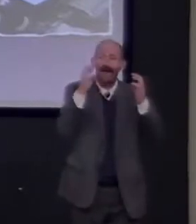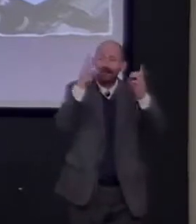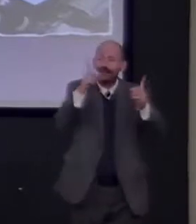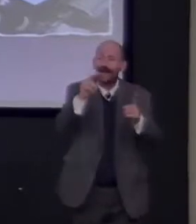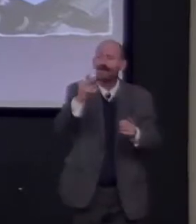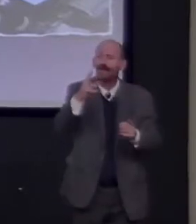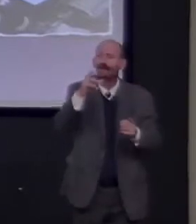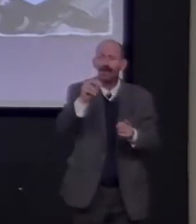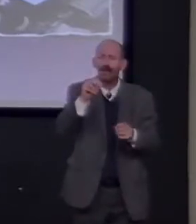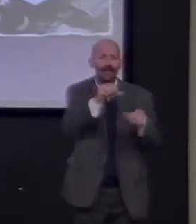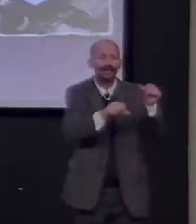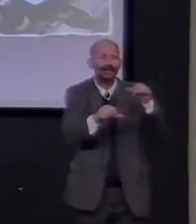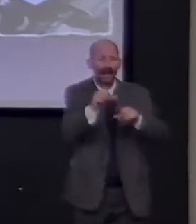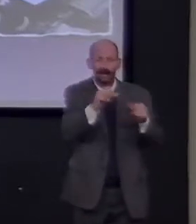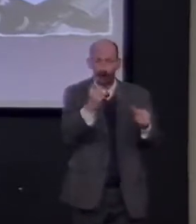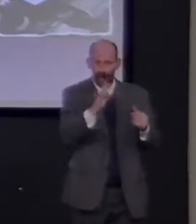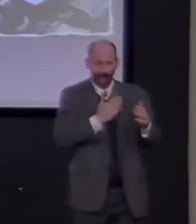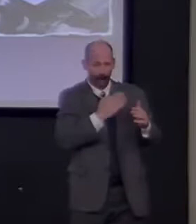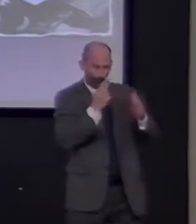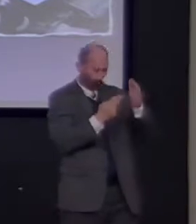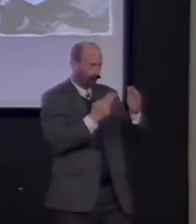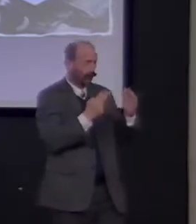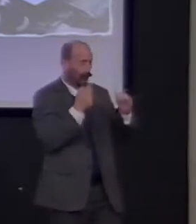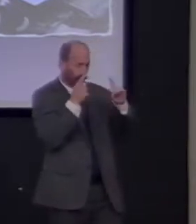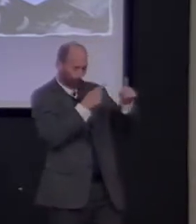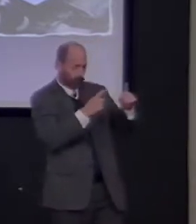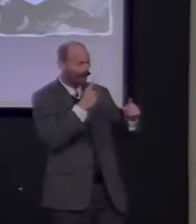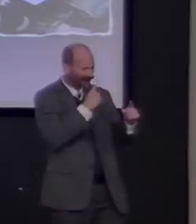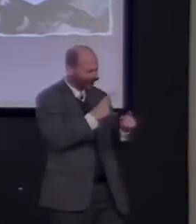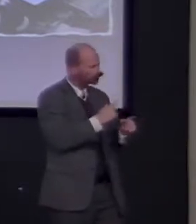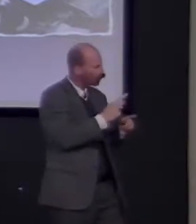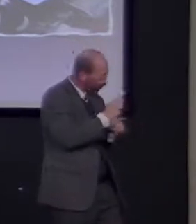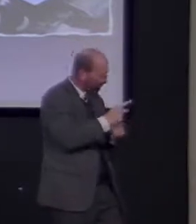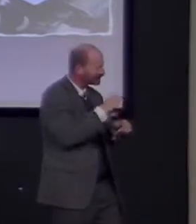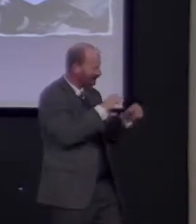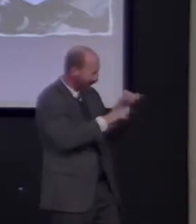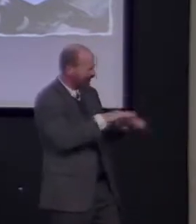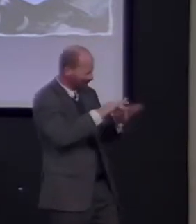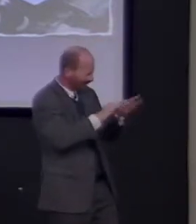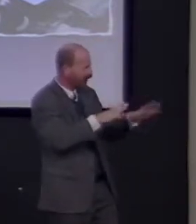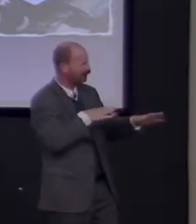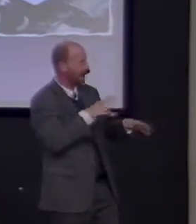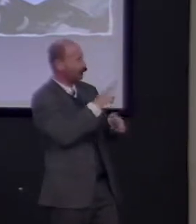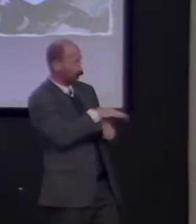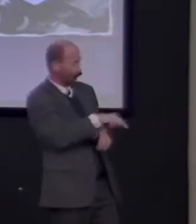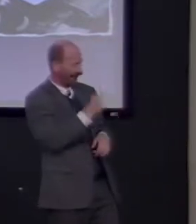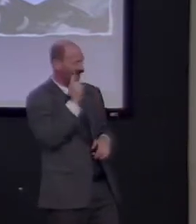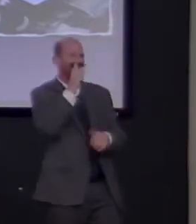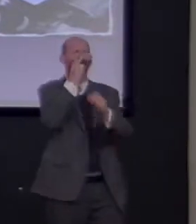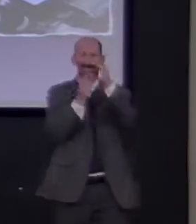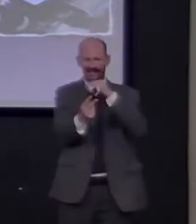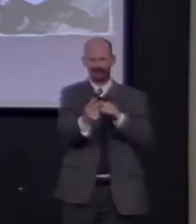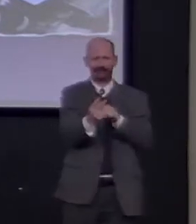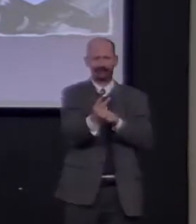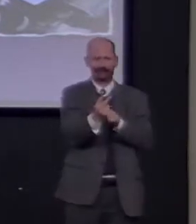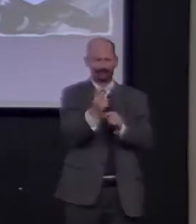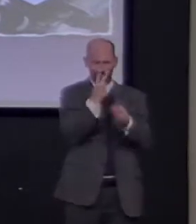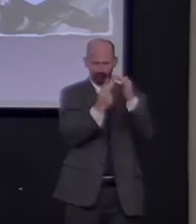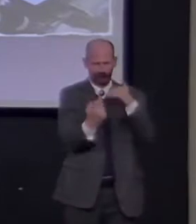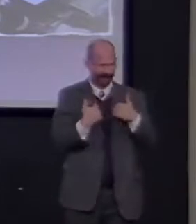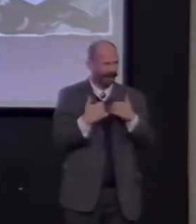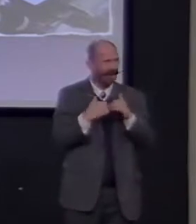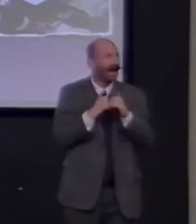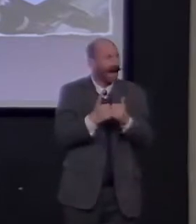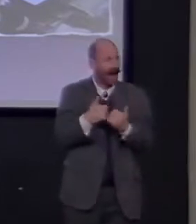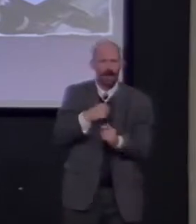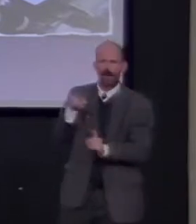to derive predictions from cognitive neuroscience, but then to implement them in education in a way that could be universally